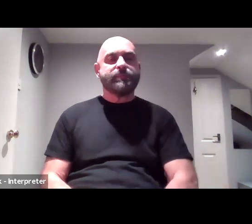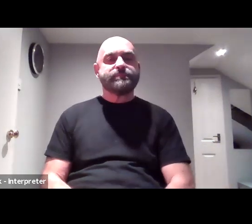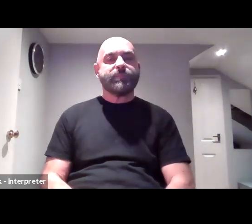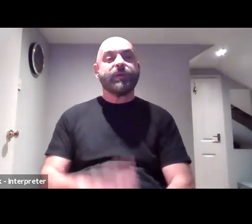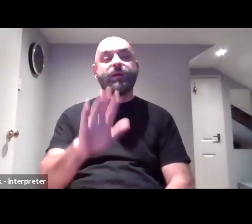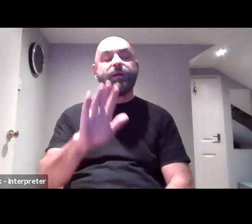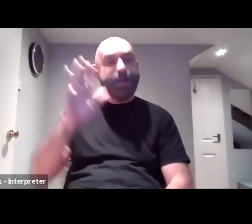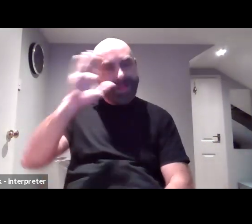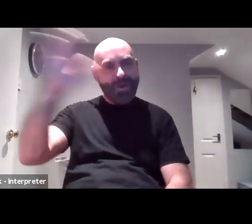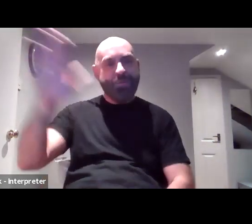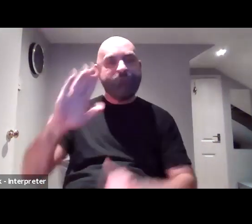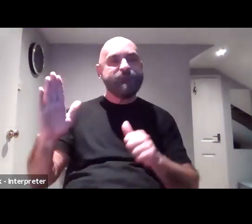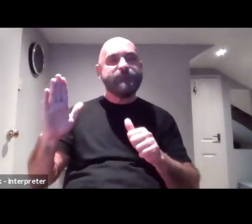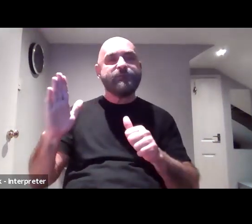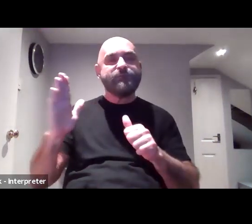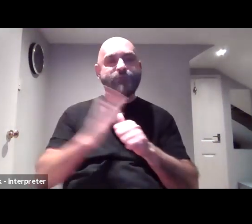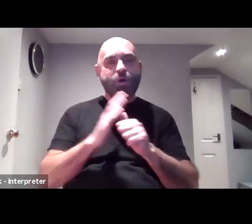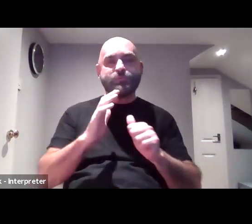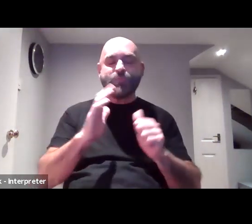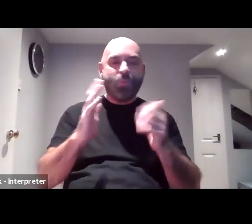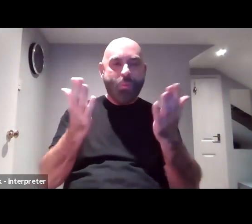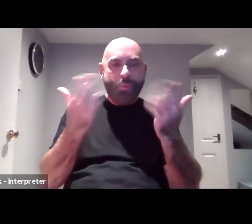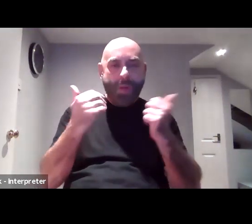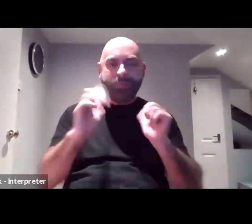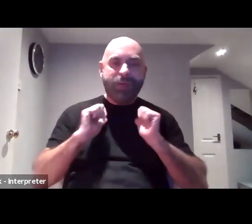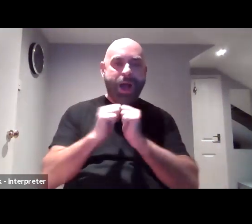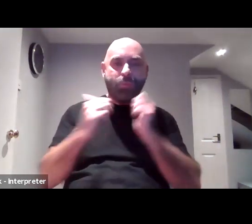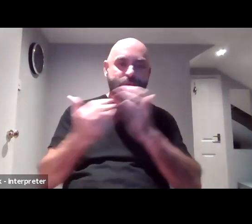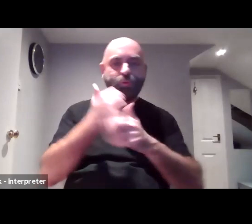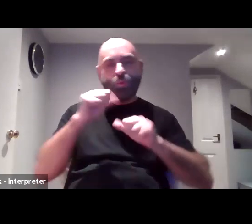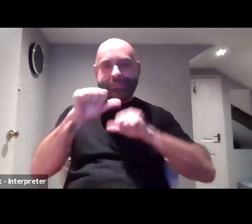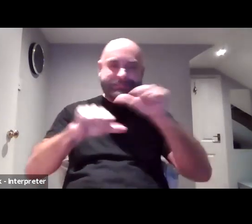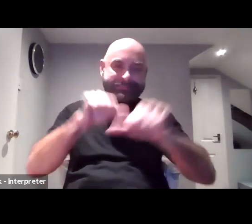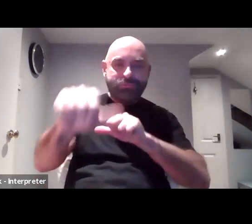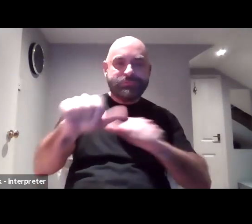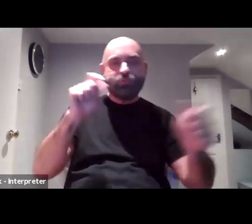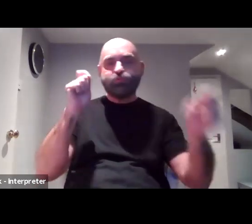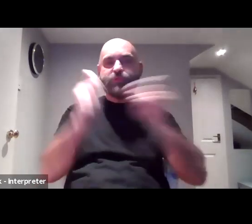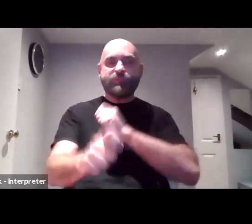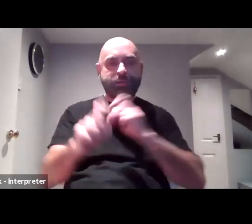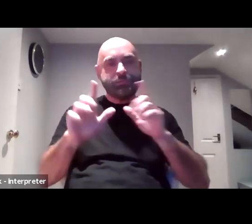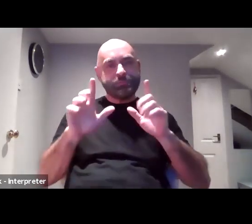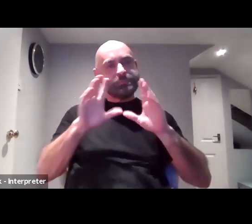First, I'd like to warmly welcome you to our new series of transformation seminars.